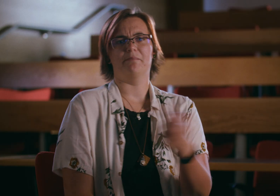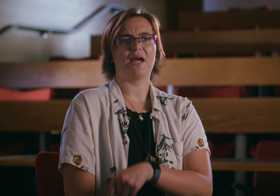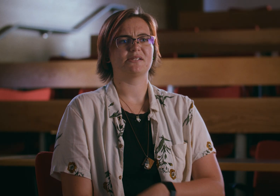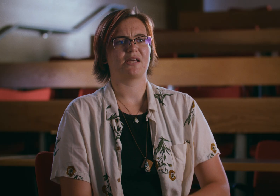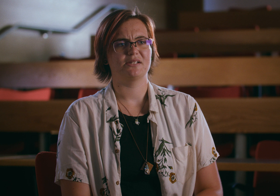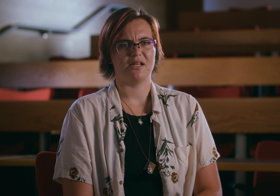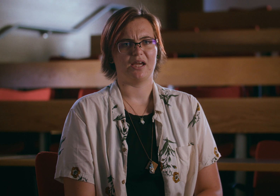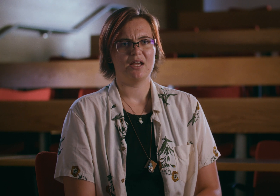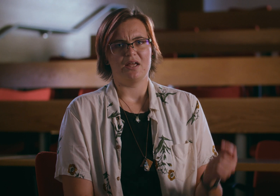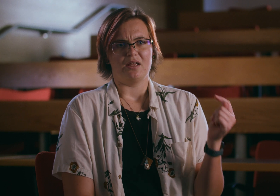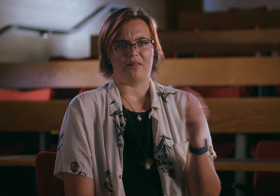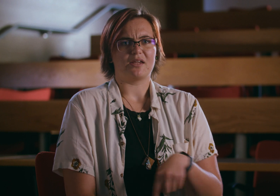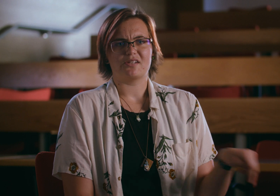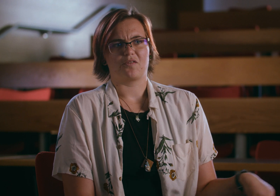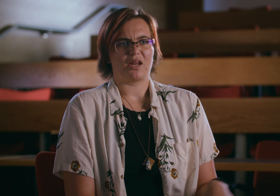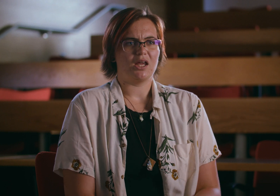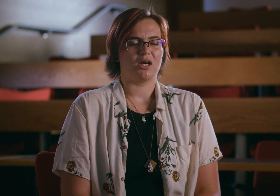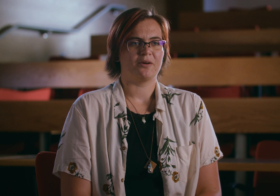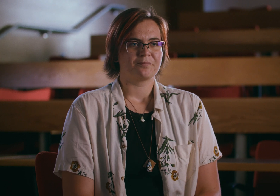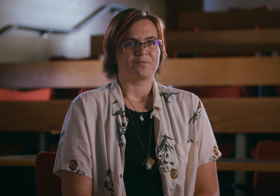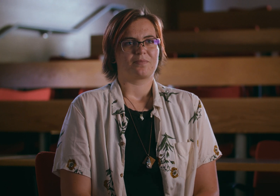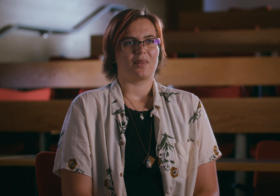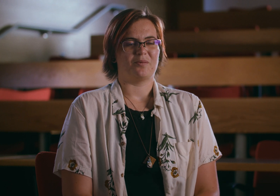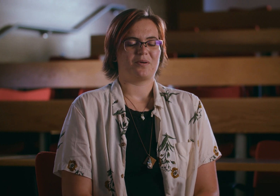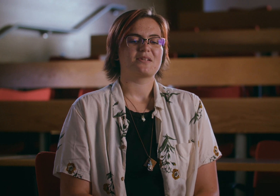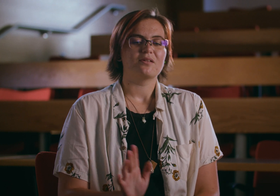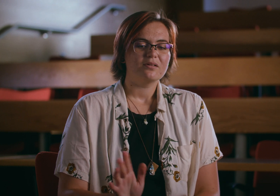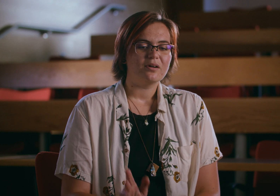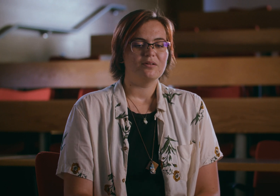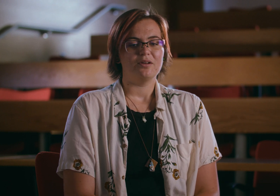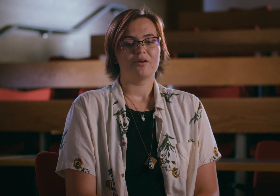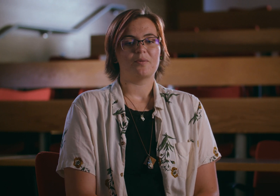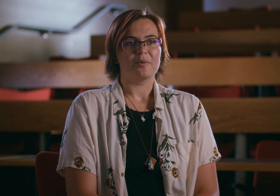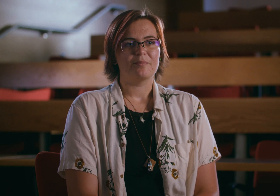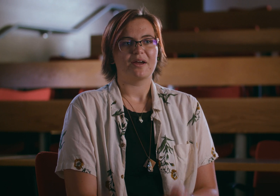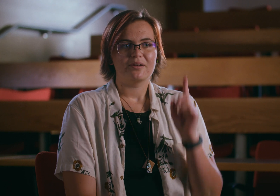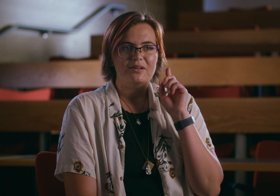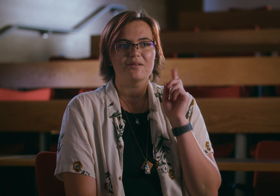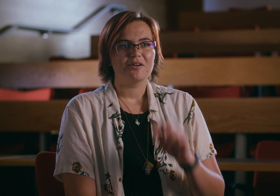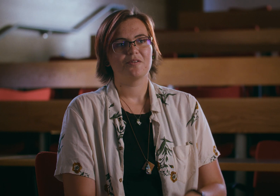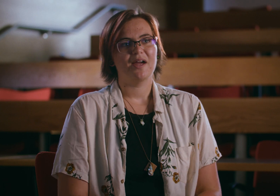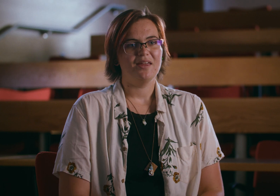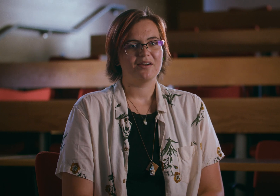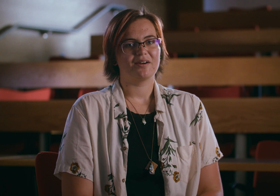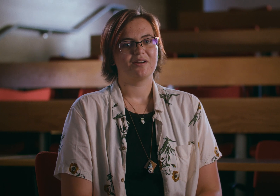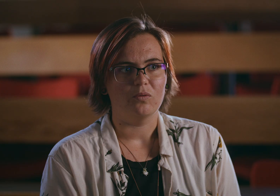Maya's side today. They can sit over here. And my mom's like, no, remember Maya can only hear out of her left ear.